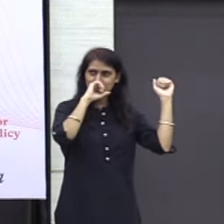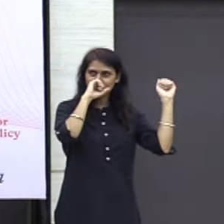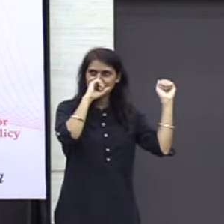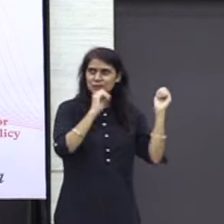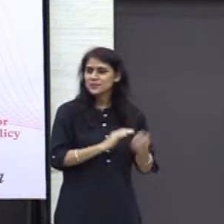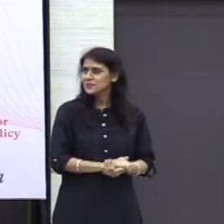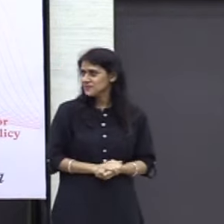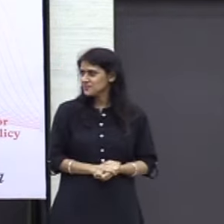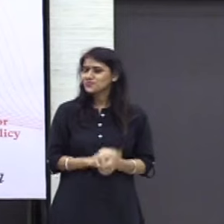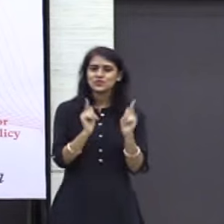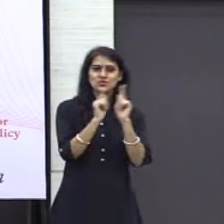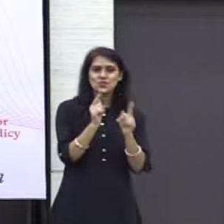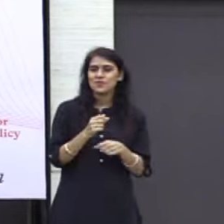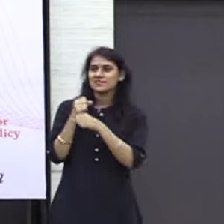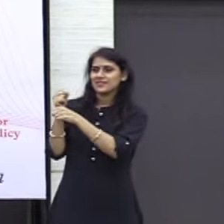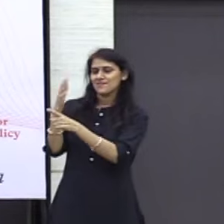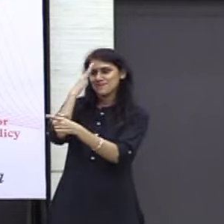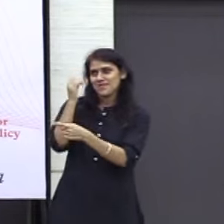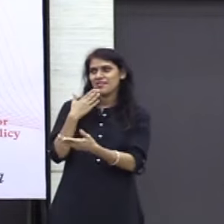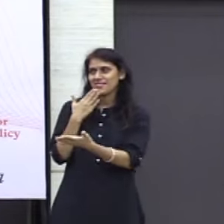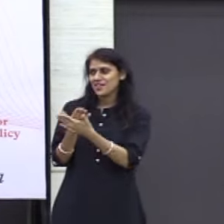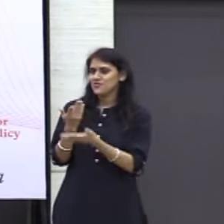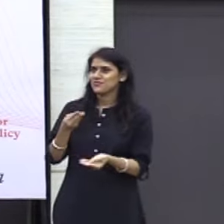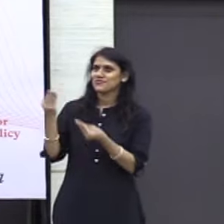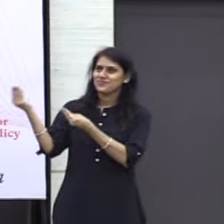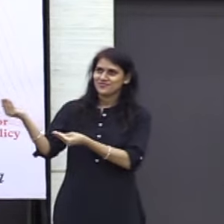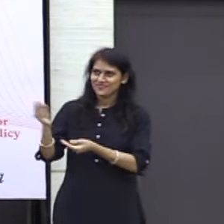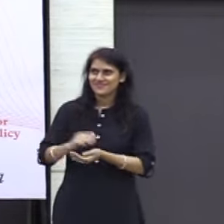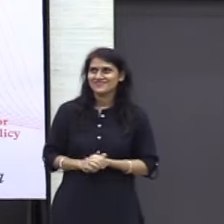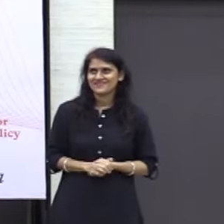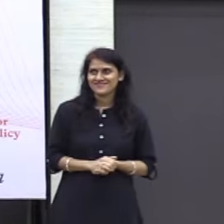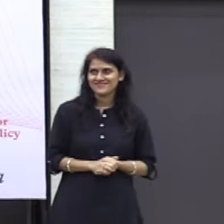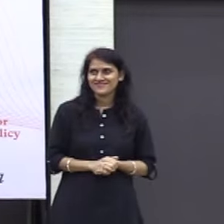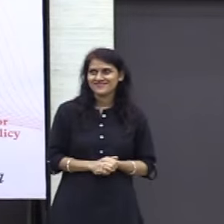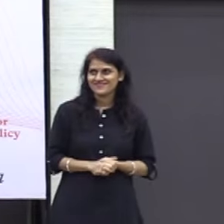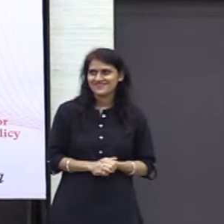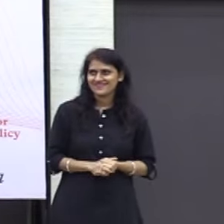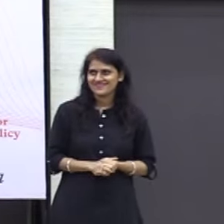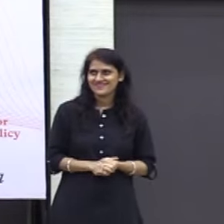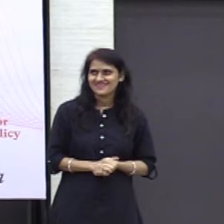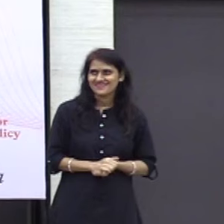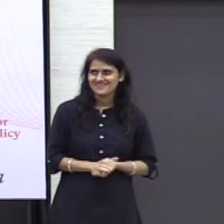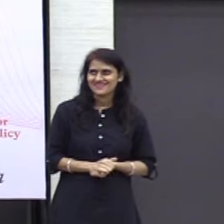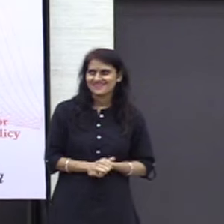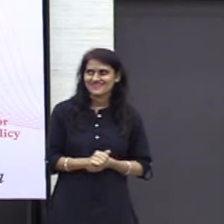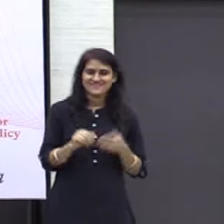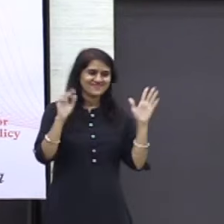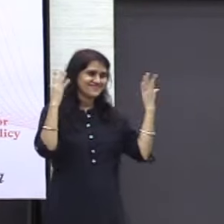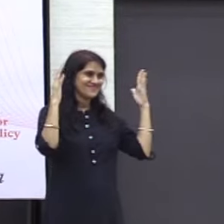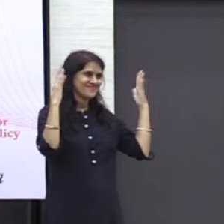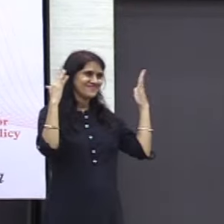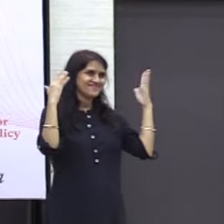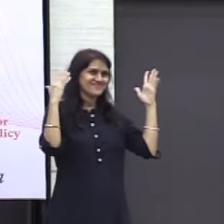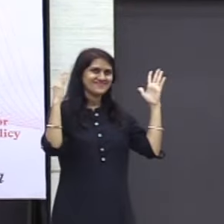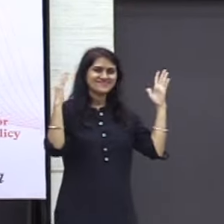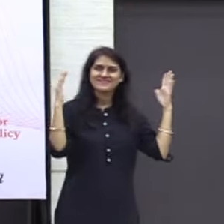We have a very small token of appreciation. I'll ask Naveed to give this token of appreciation. Thank you very